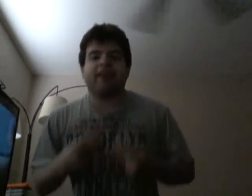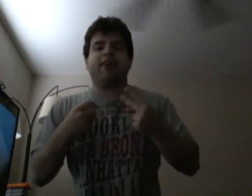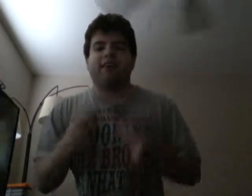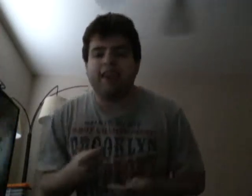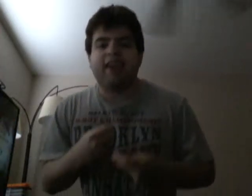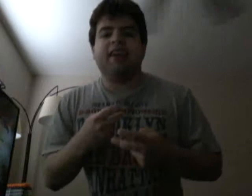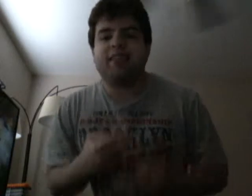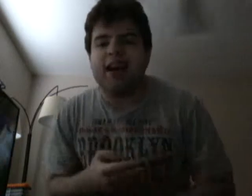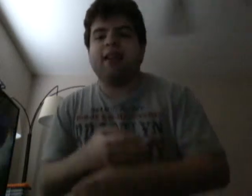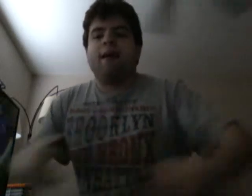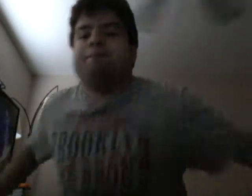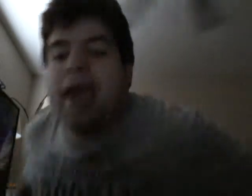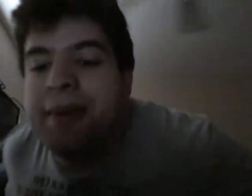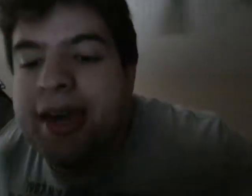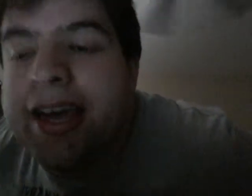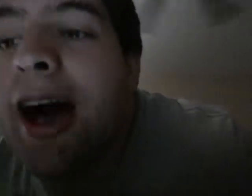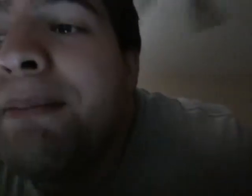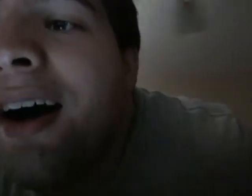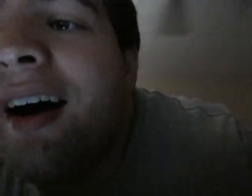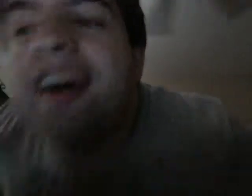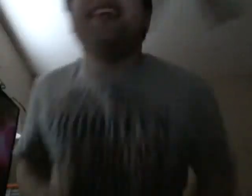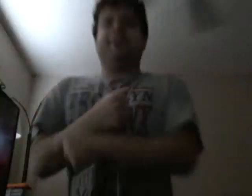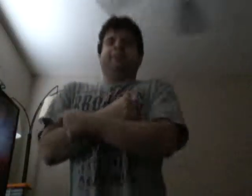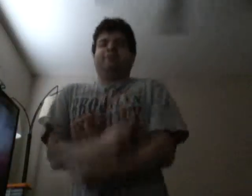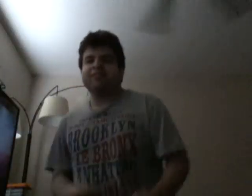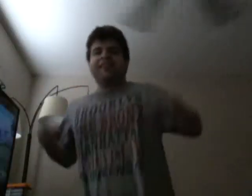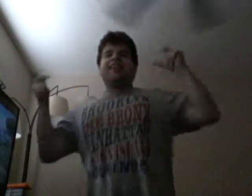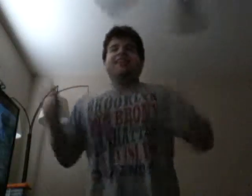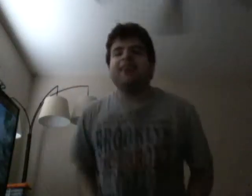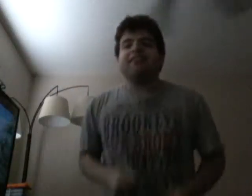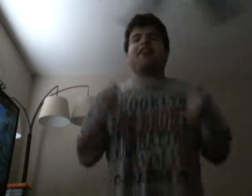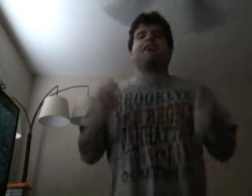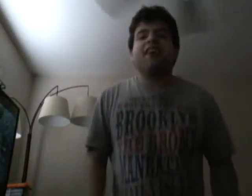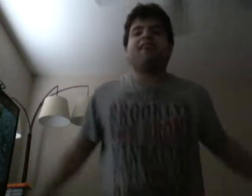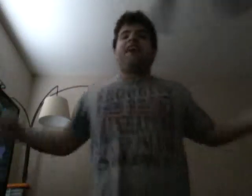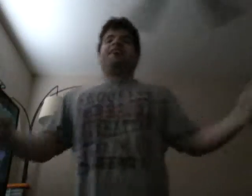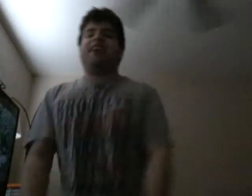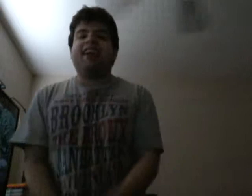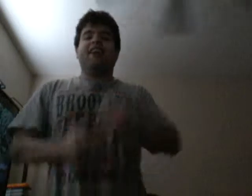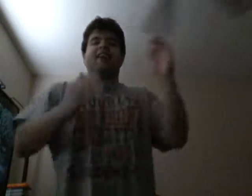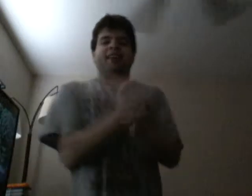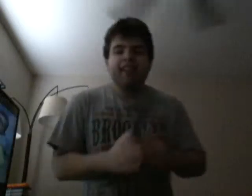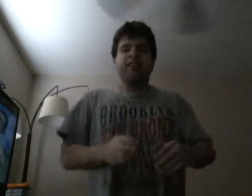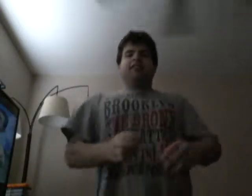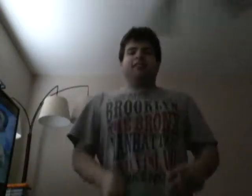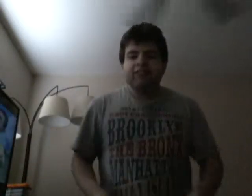good reason. Baby, come on. Here for you and me. Now I